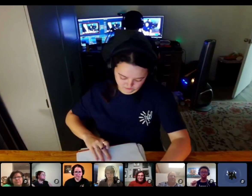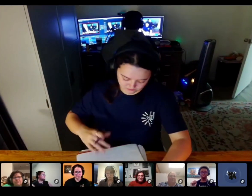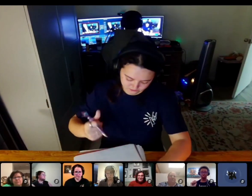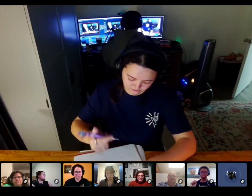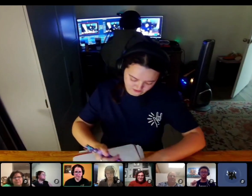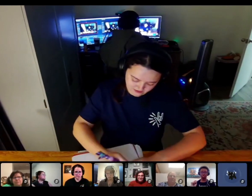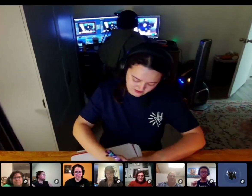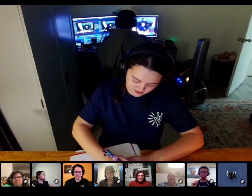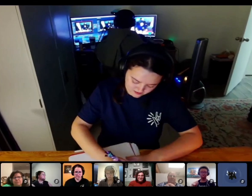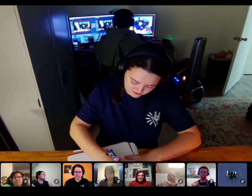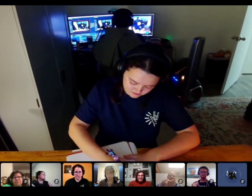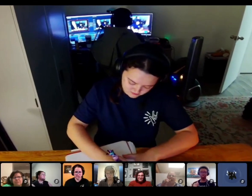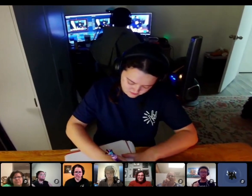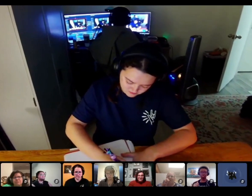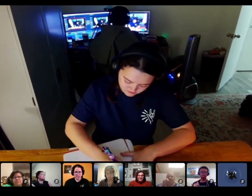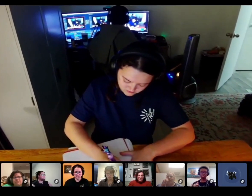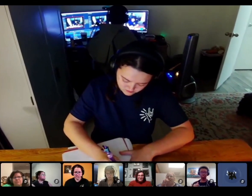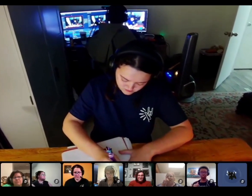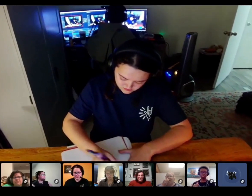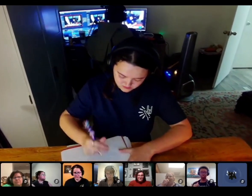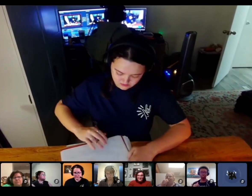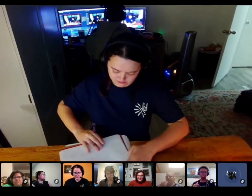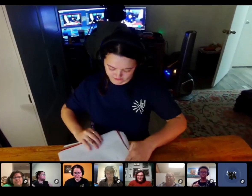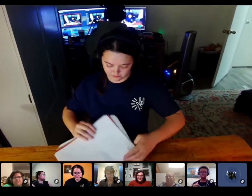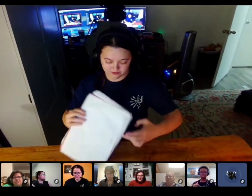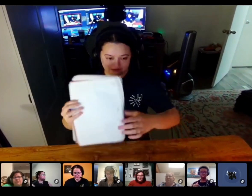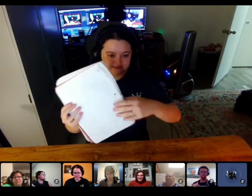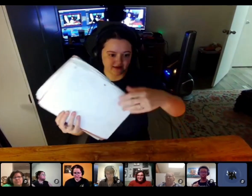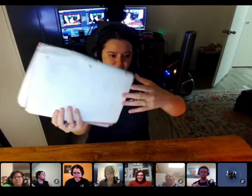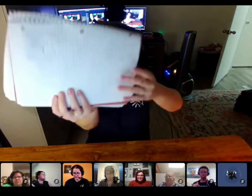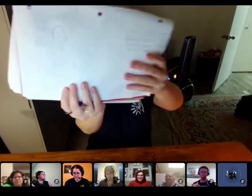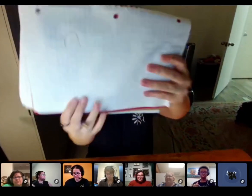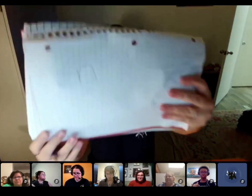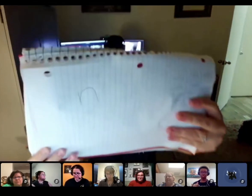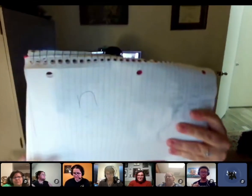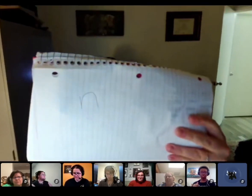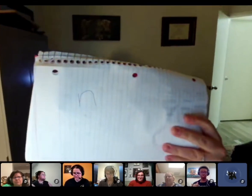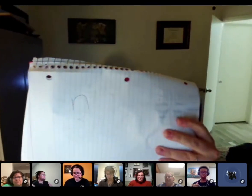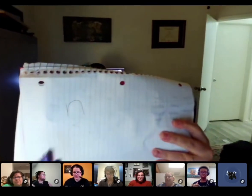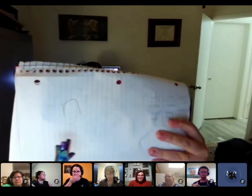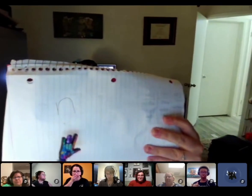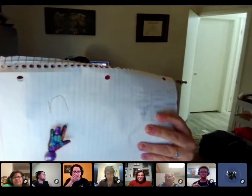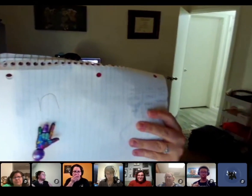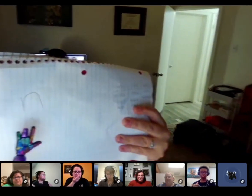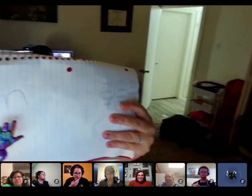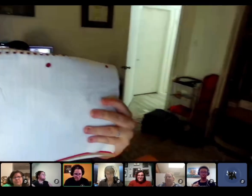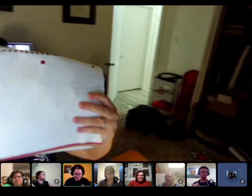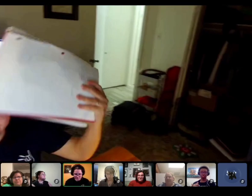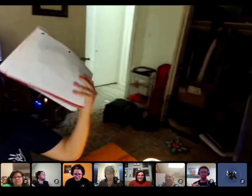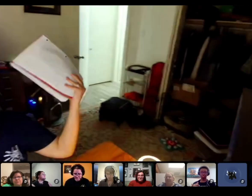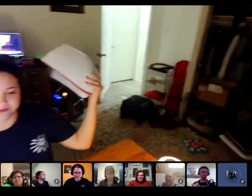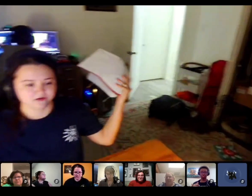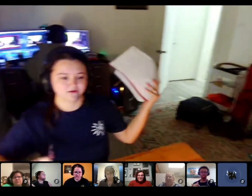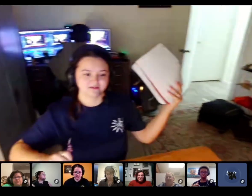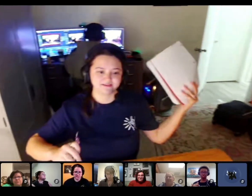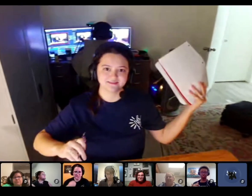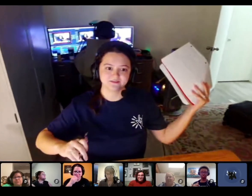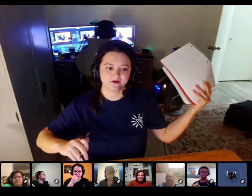Whenever you write an N, like a lowercase n, there is, oh gosh, my camera's going crazy. It doesn't know where I